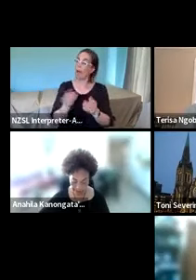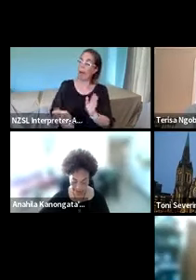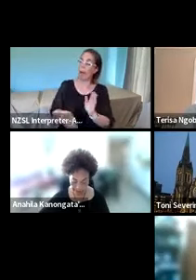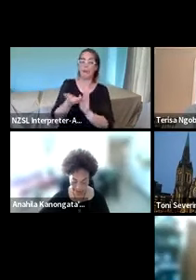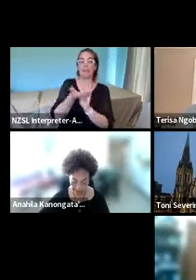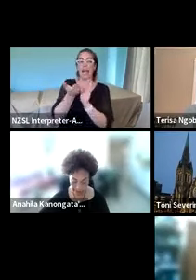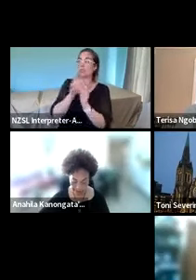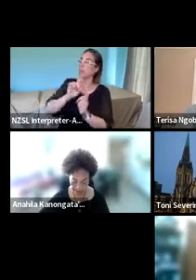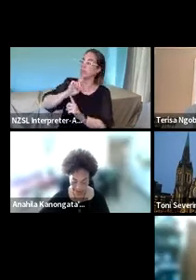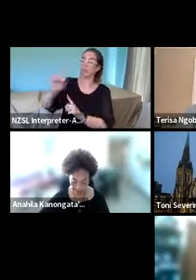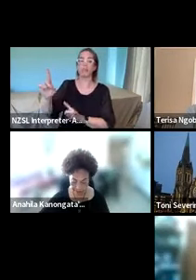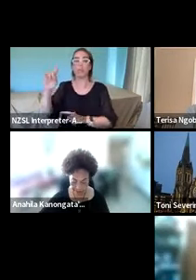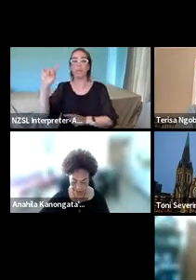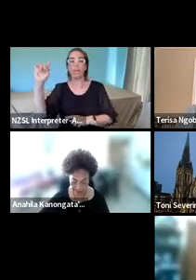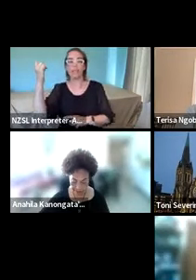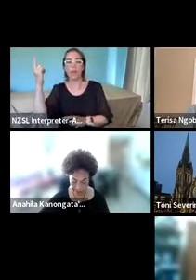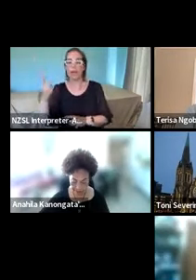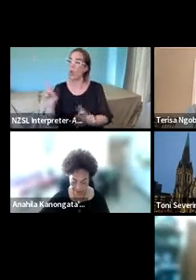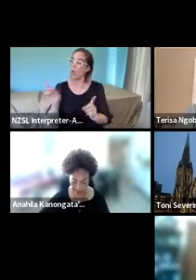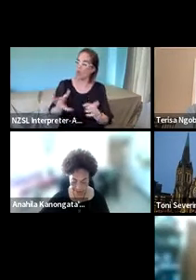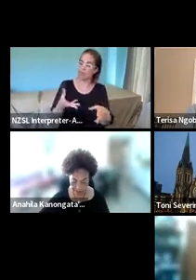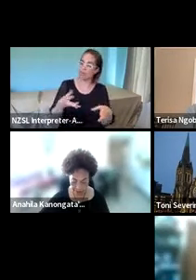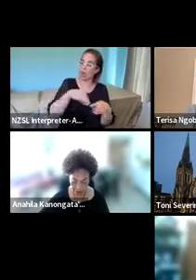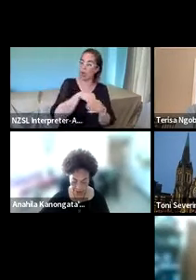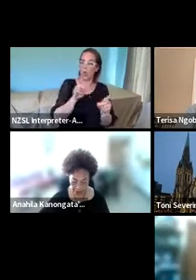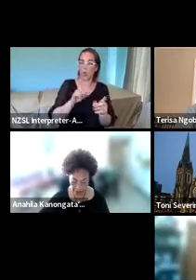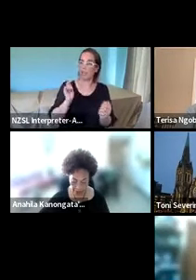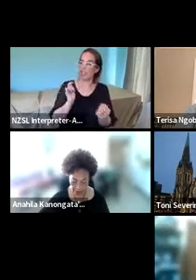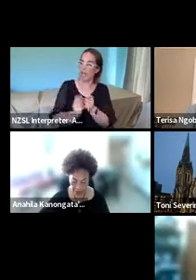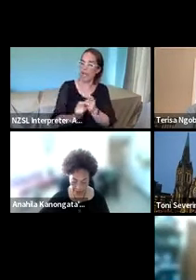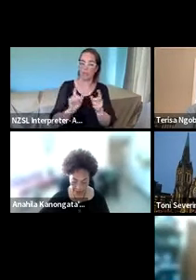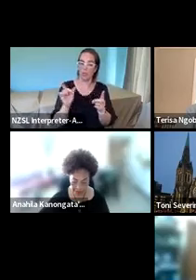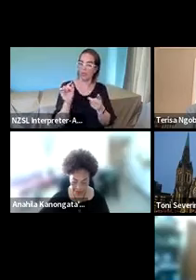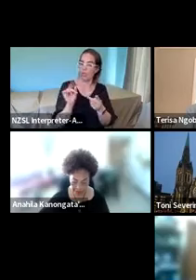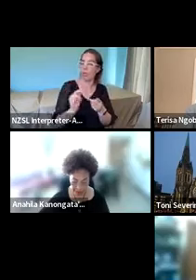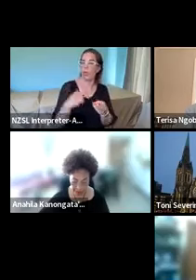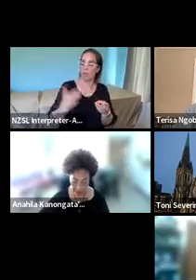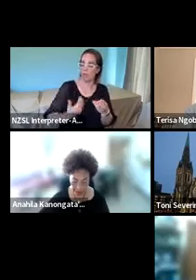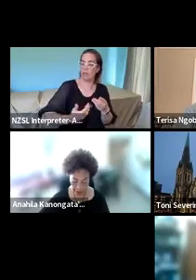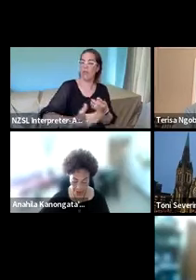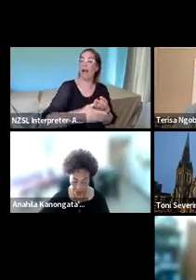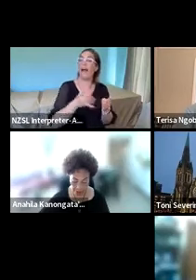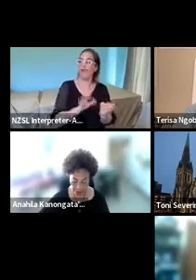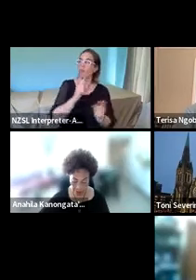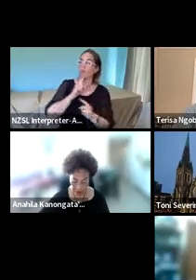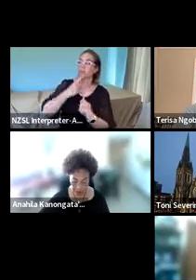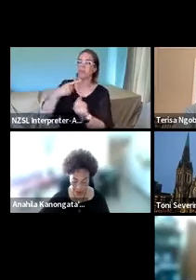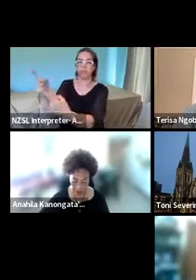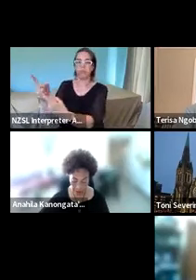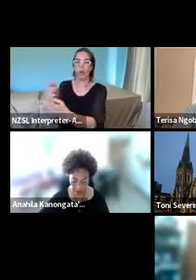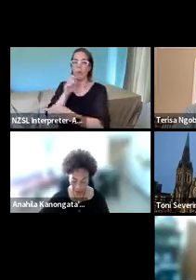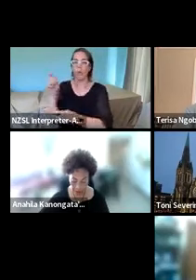to what's been implemented and what's been changed from what we actually do. Same as we have to give advice to TEC, and I